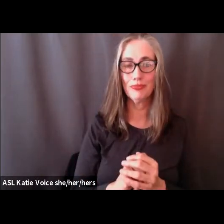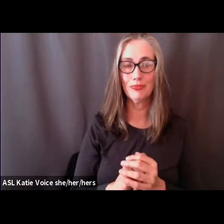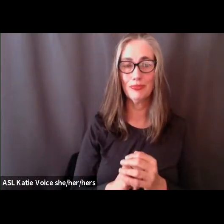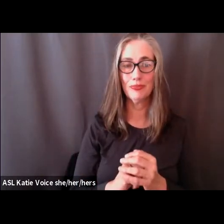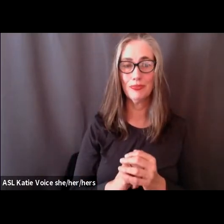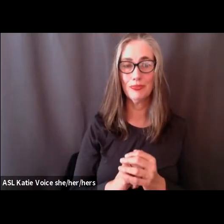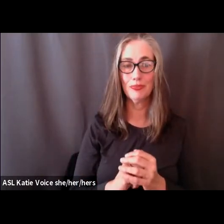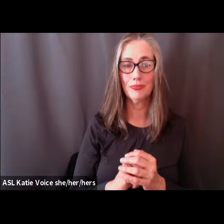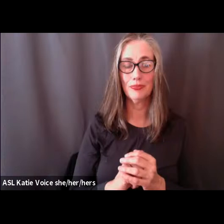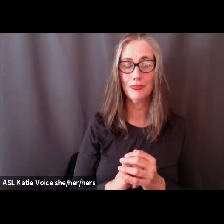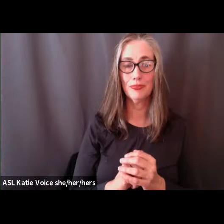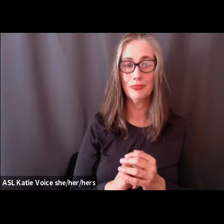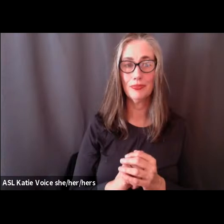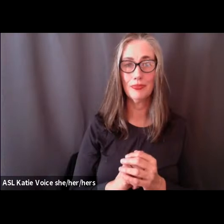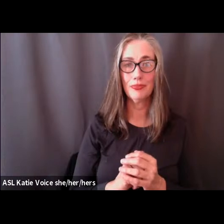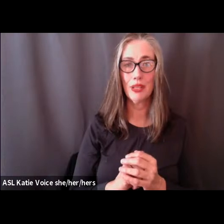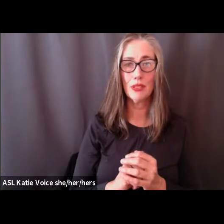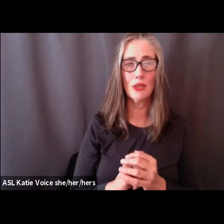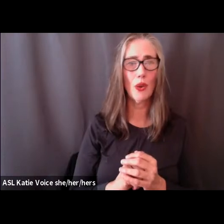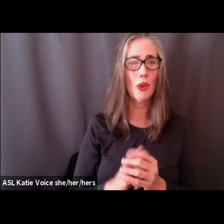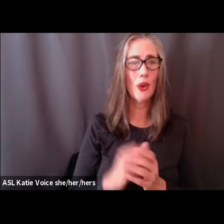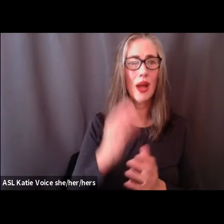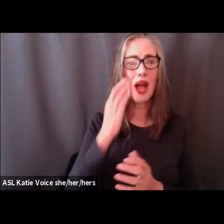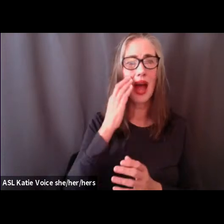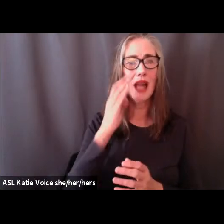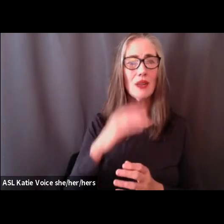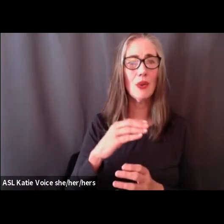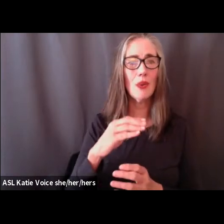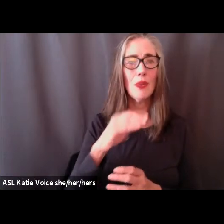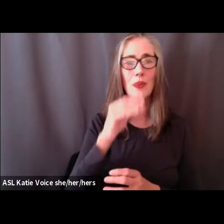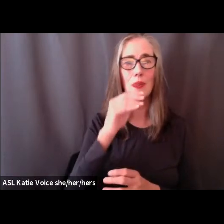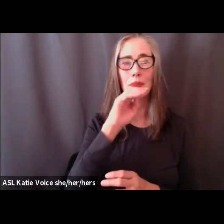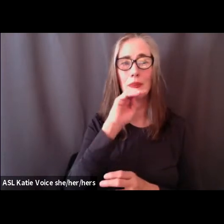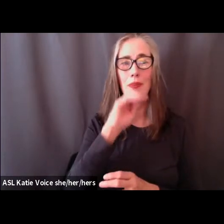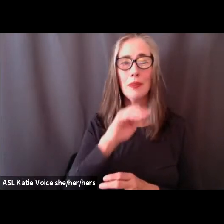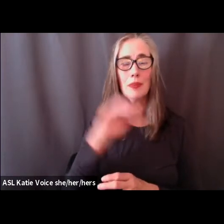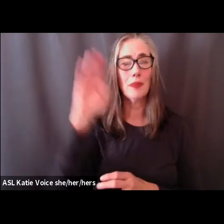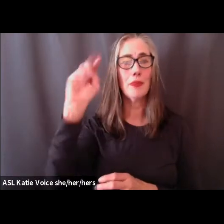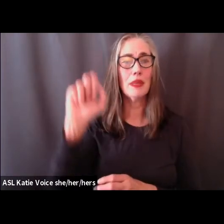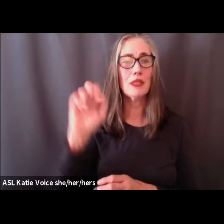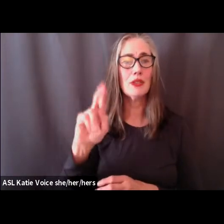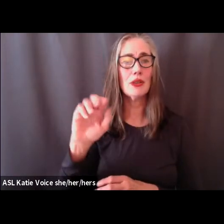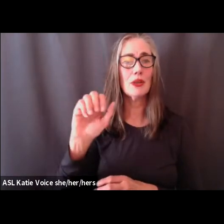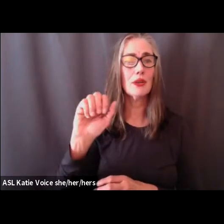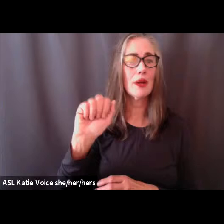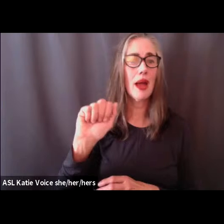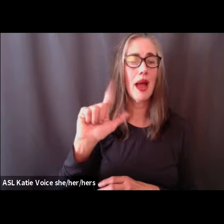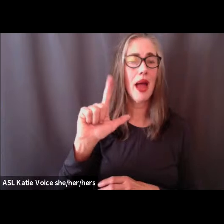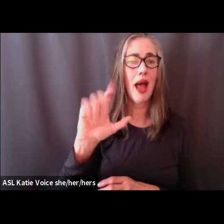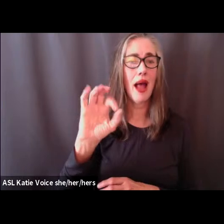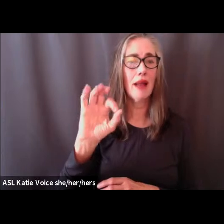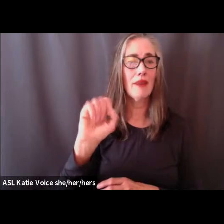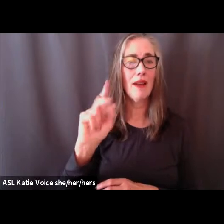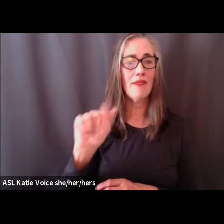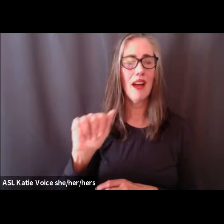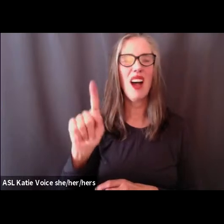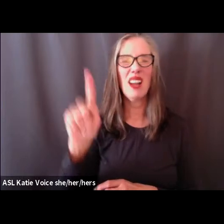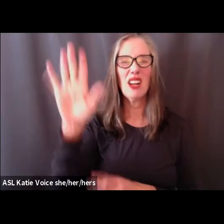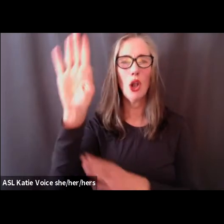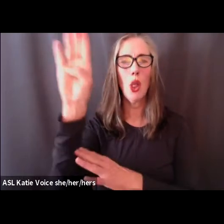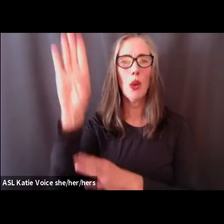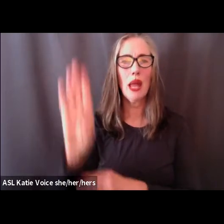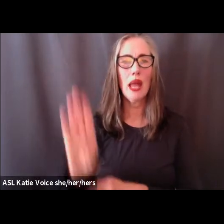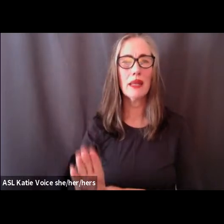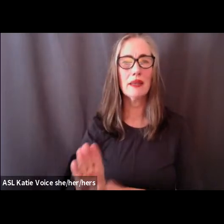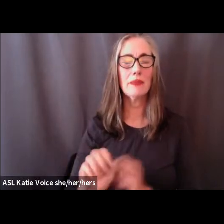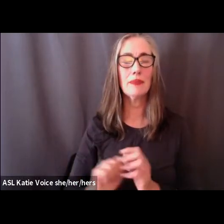if we could lower Mr. Alfaka's hand, I know he wanted to speak in a position, but seeing no more debate, I'm